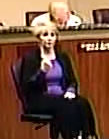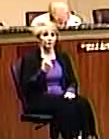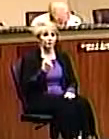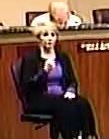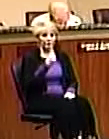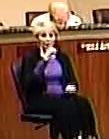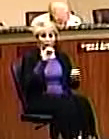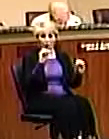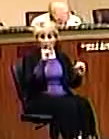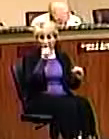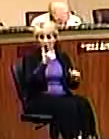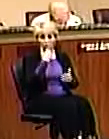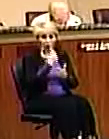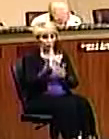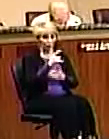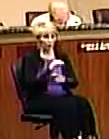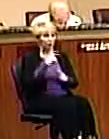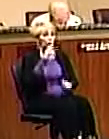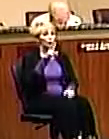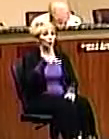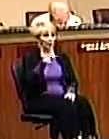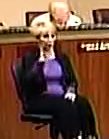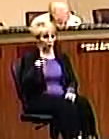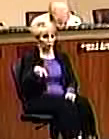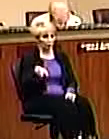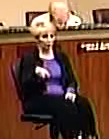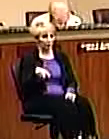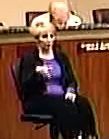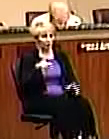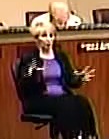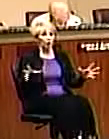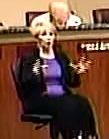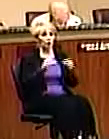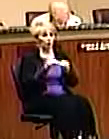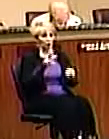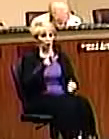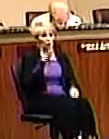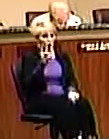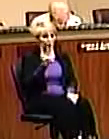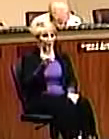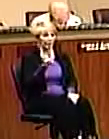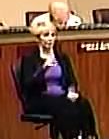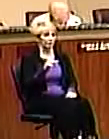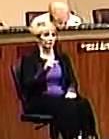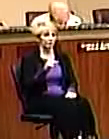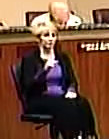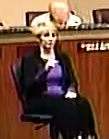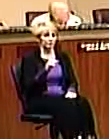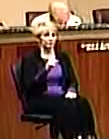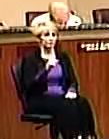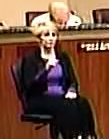Not credit worthy, there were 22 for a total of 38.